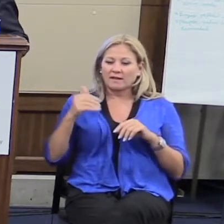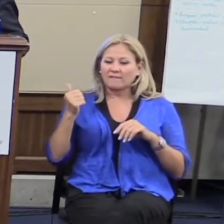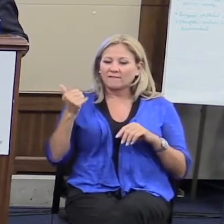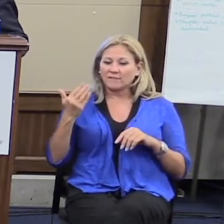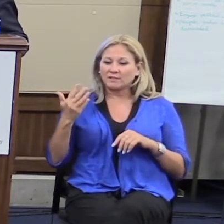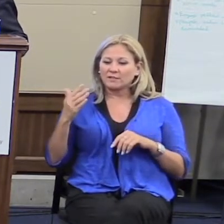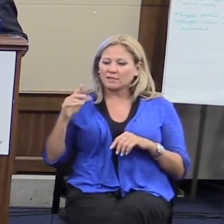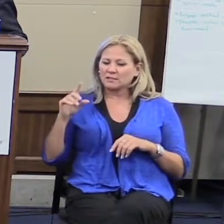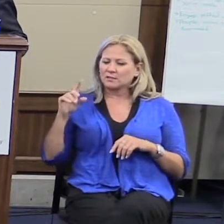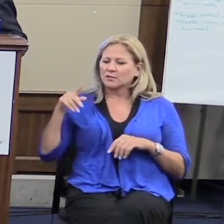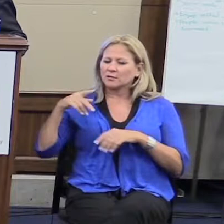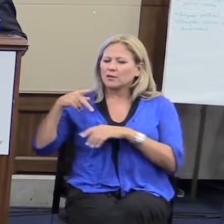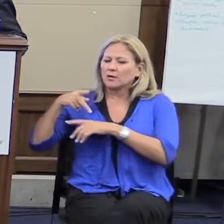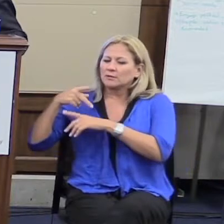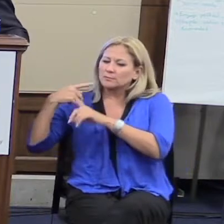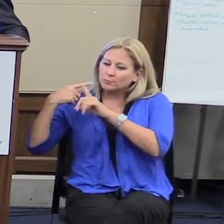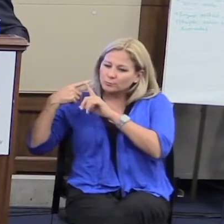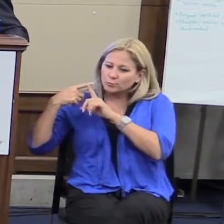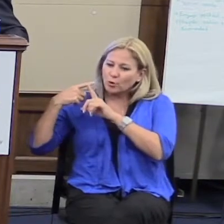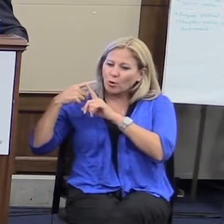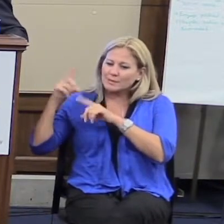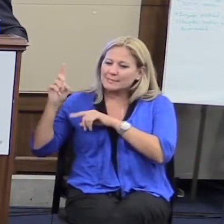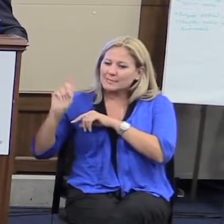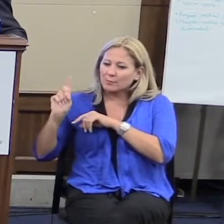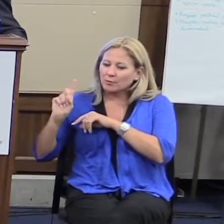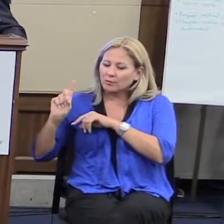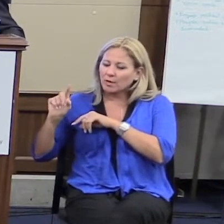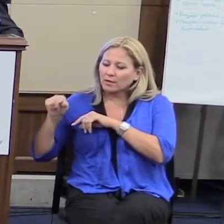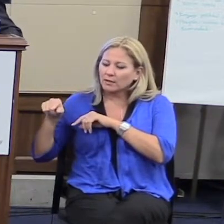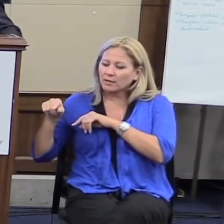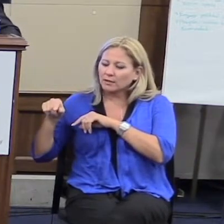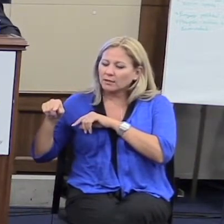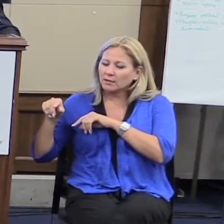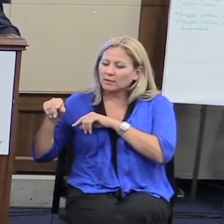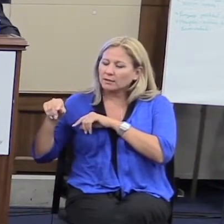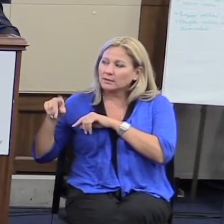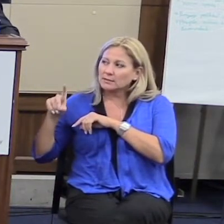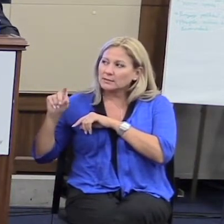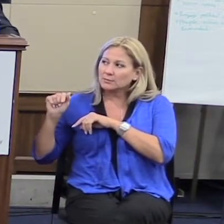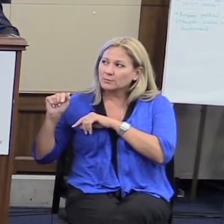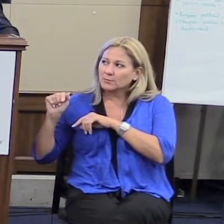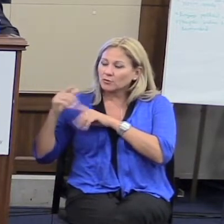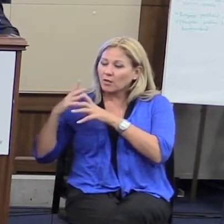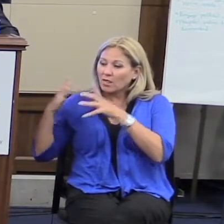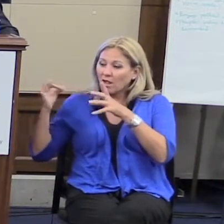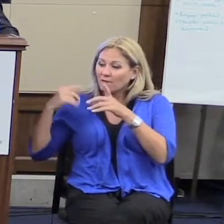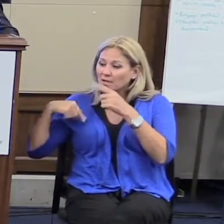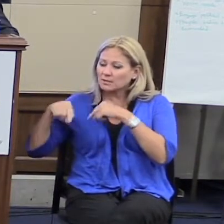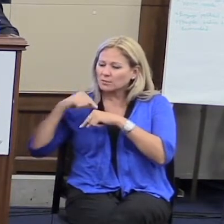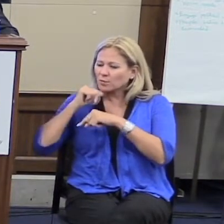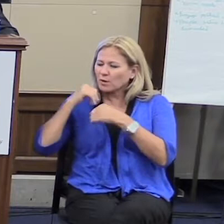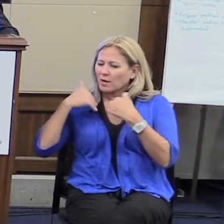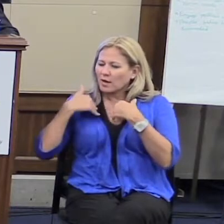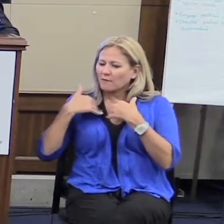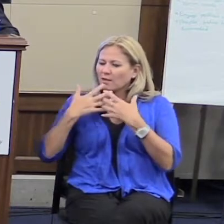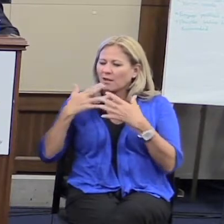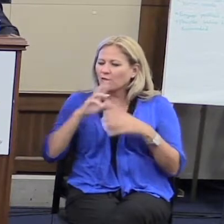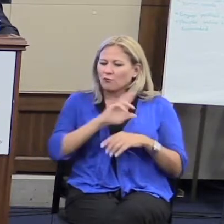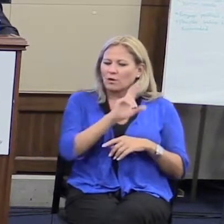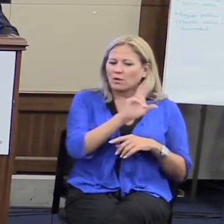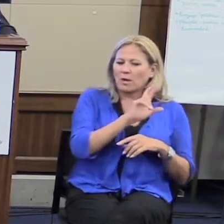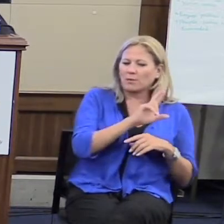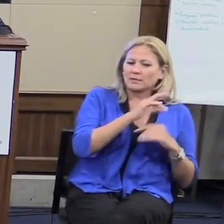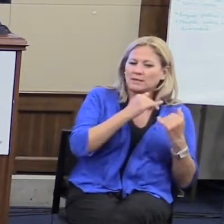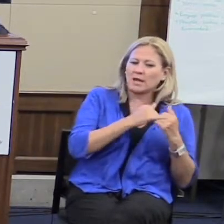pro-disability Democratic congressmen, not because they're not worth, it's just we got a lot of those. But we don't have that many Republicans right now